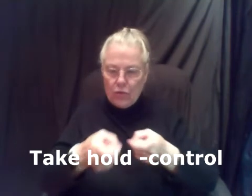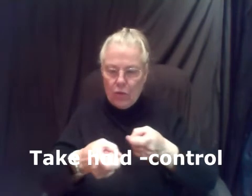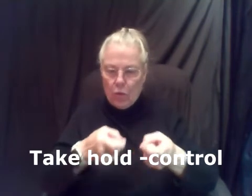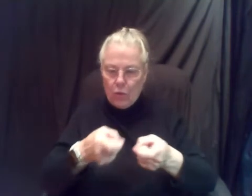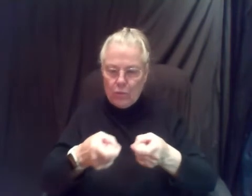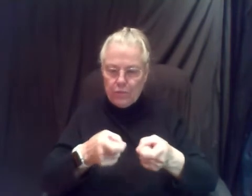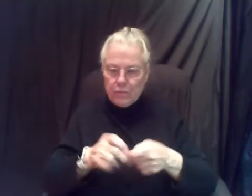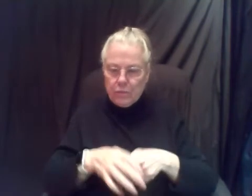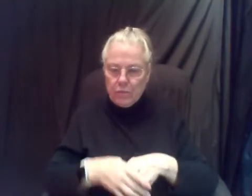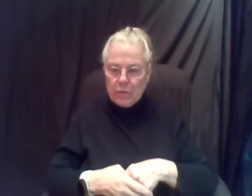Control.